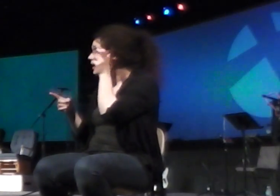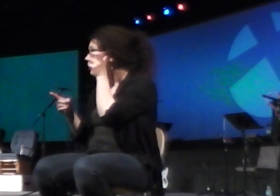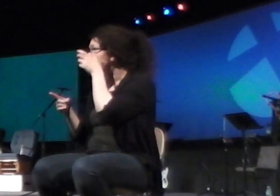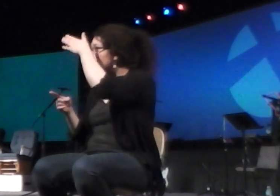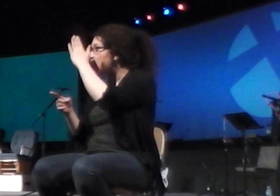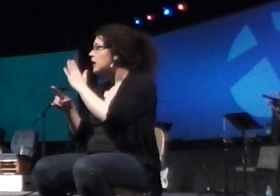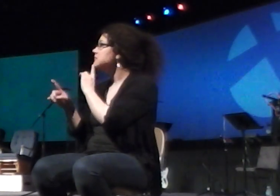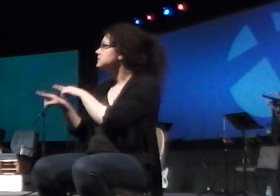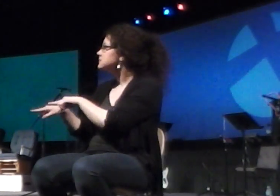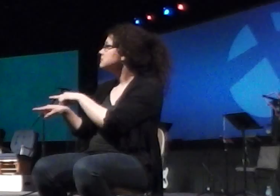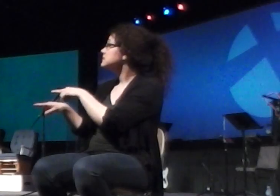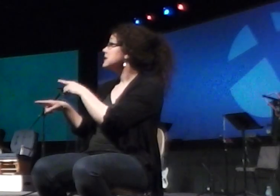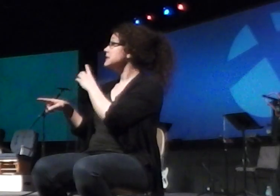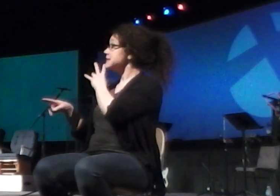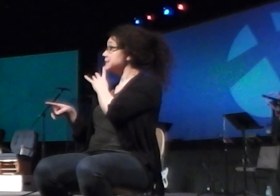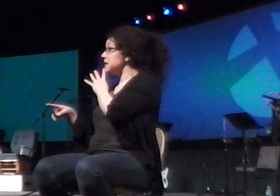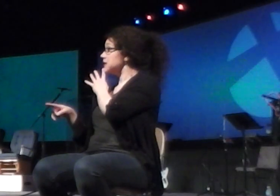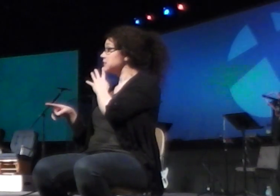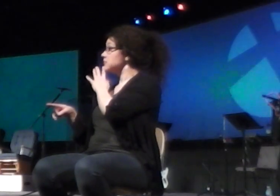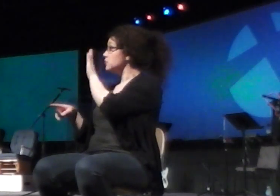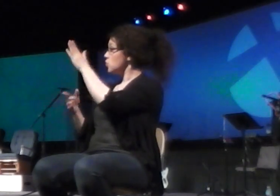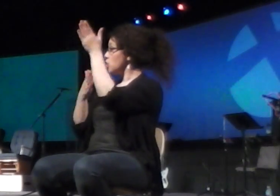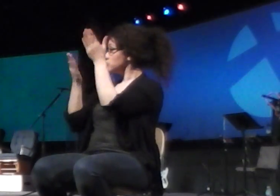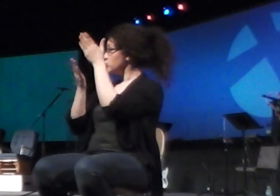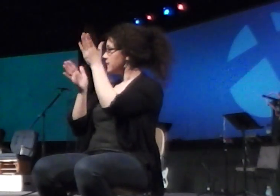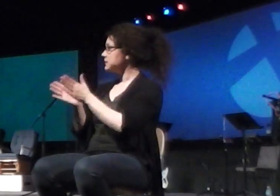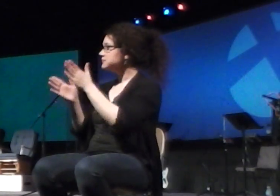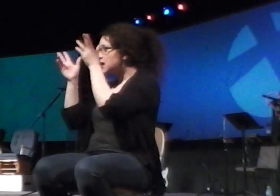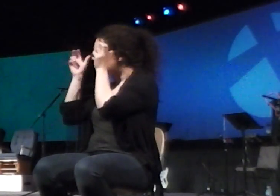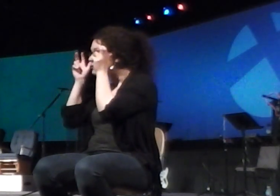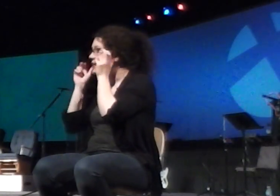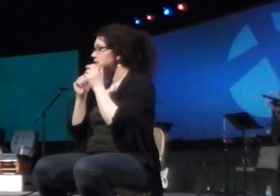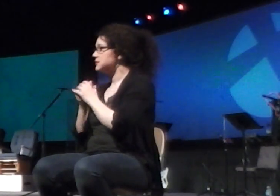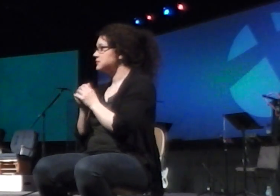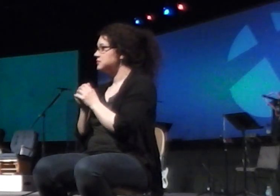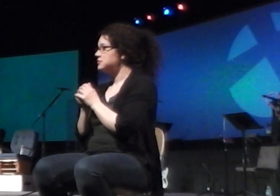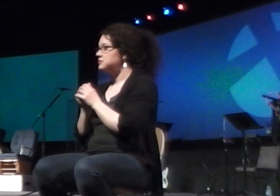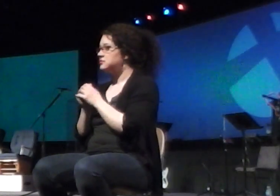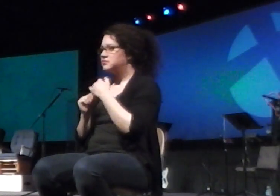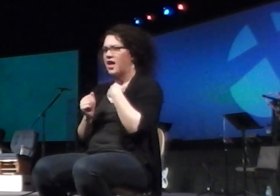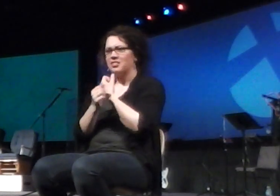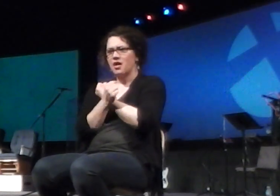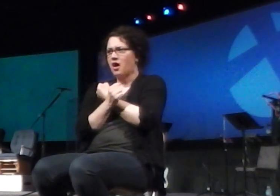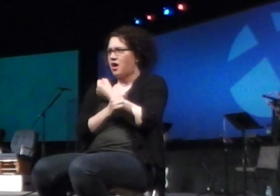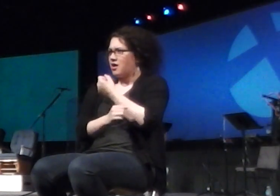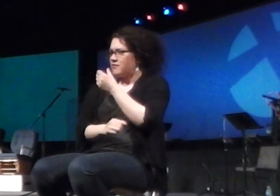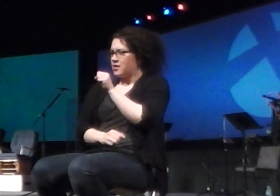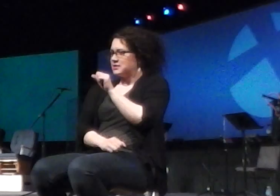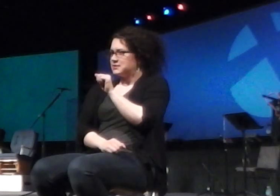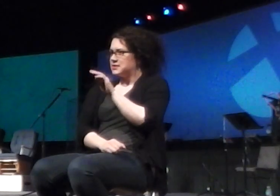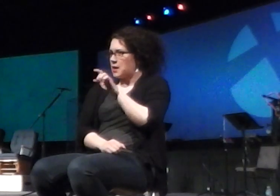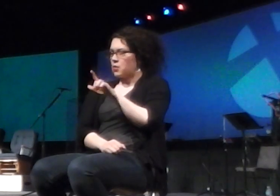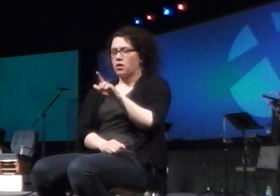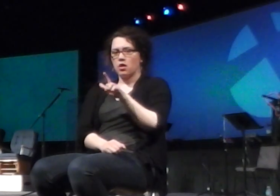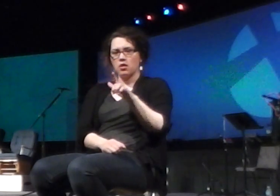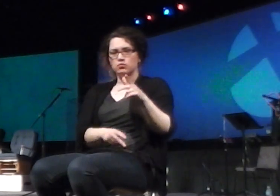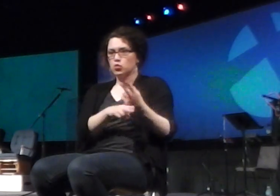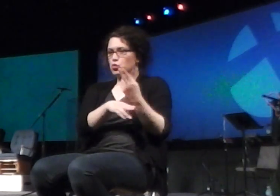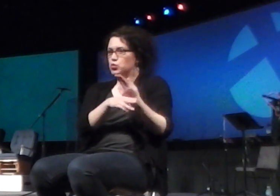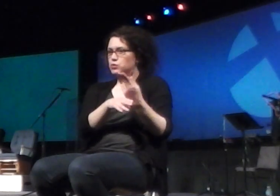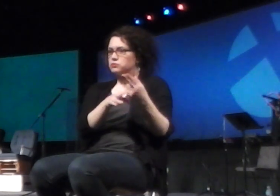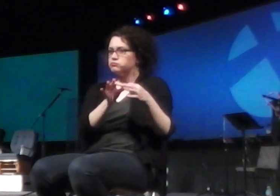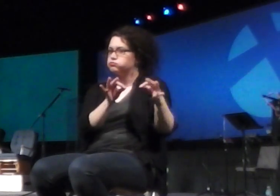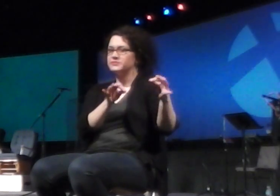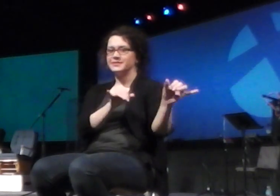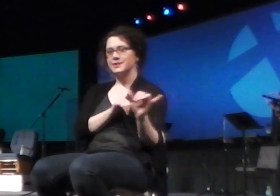you do. You say, Speak, for your servant is listening. And I love the fact that Samuel borrows Eli's language, and he uses his exact